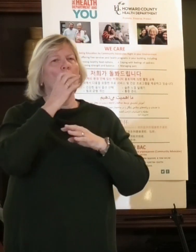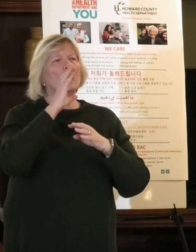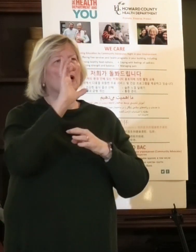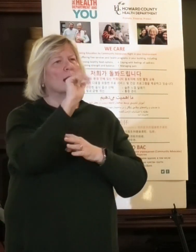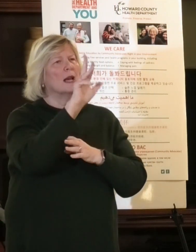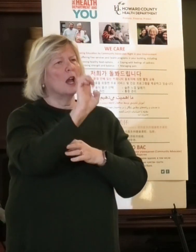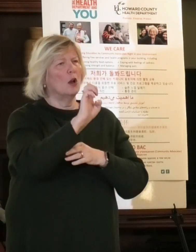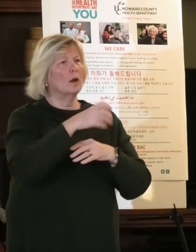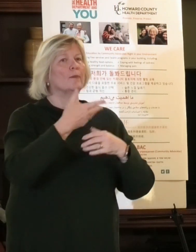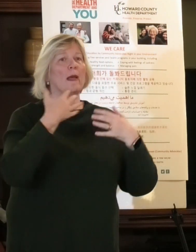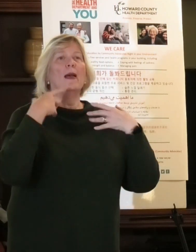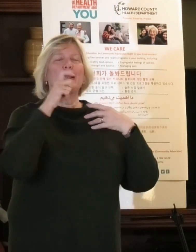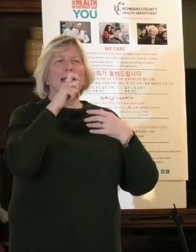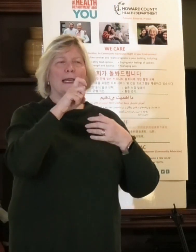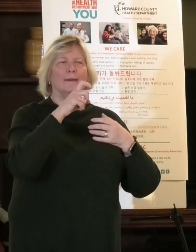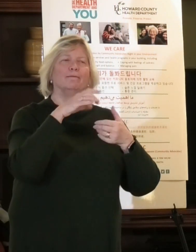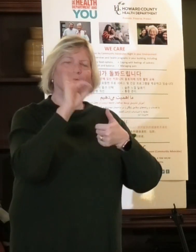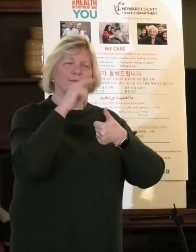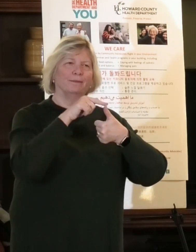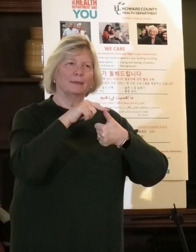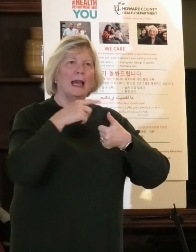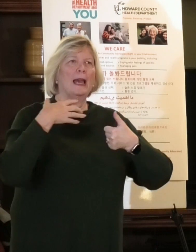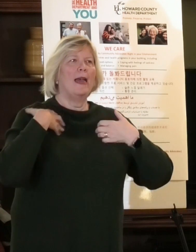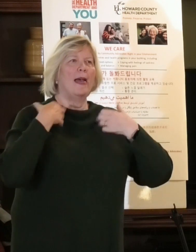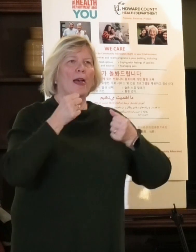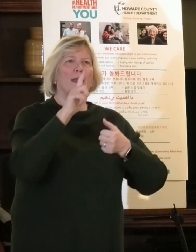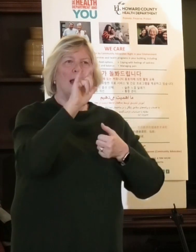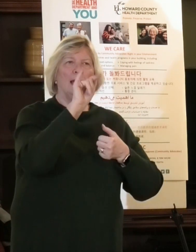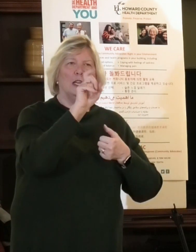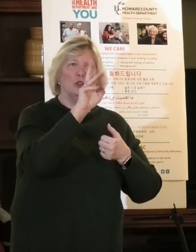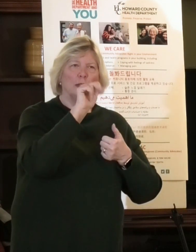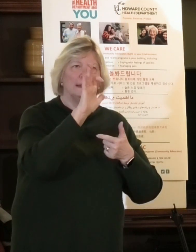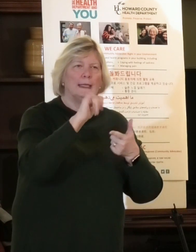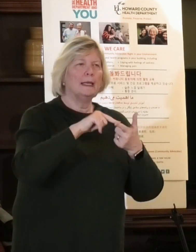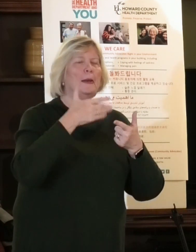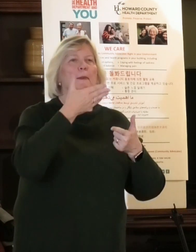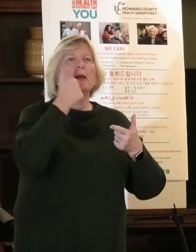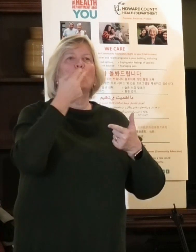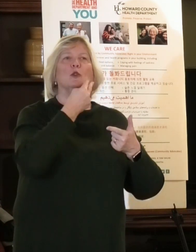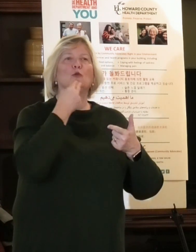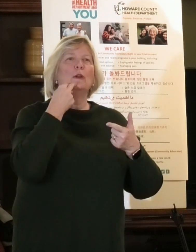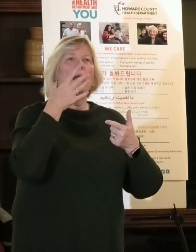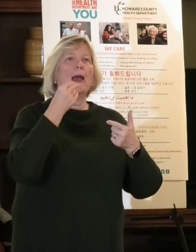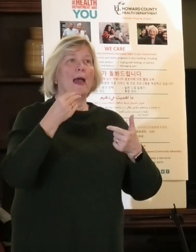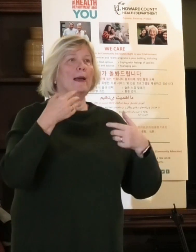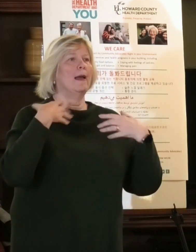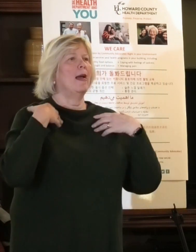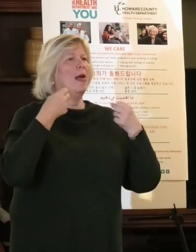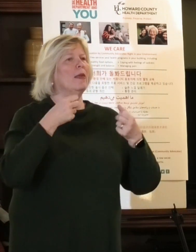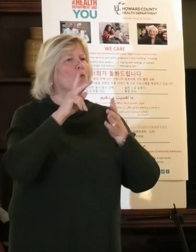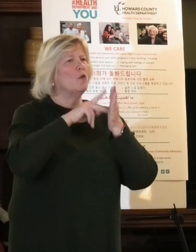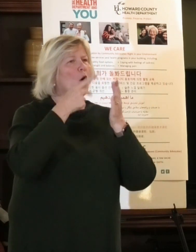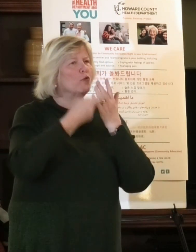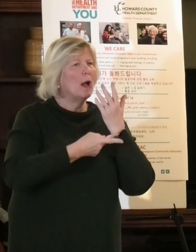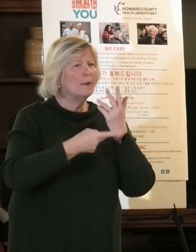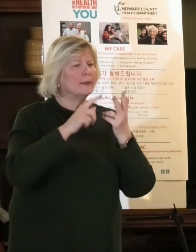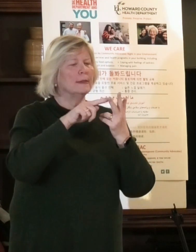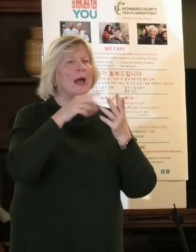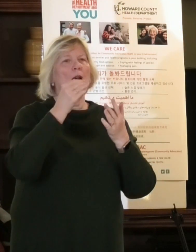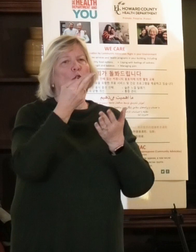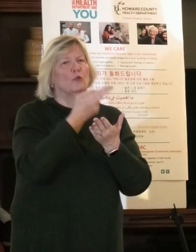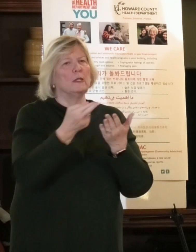health literacy, better nutrition and healthy eating programming, and resources